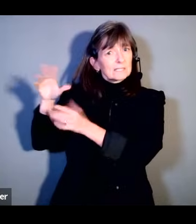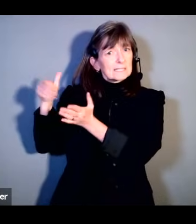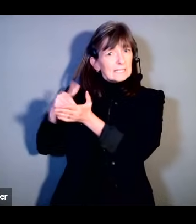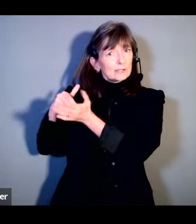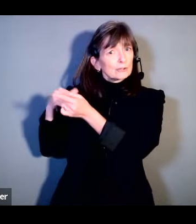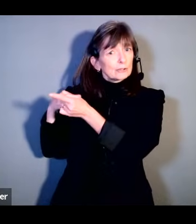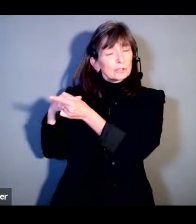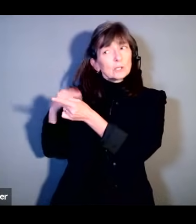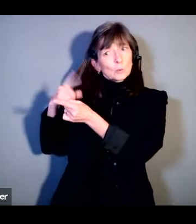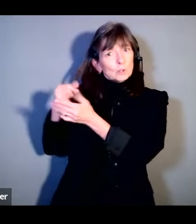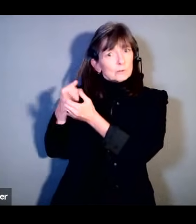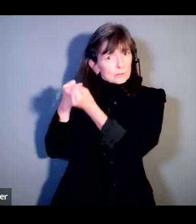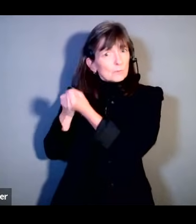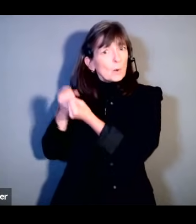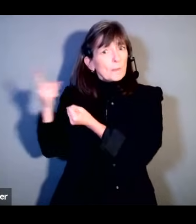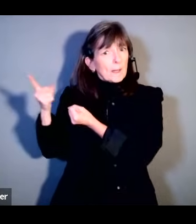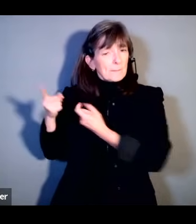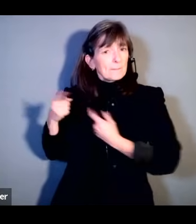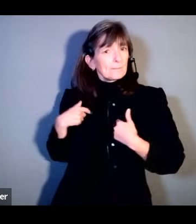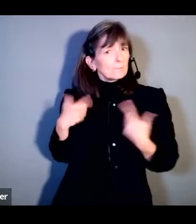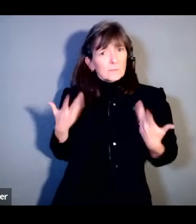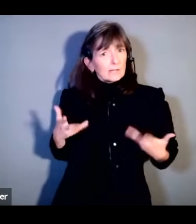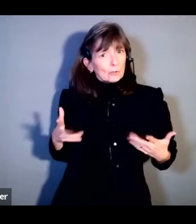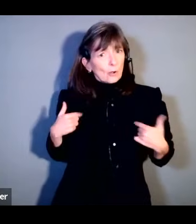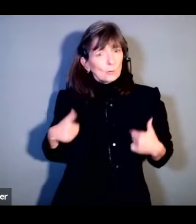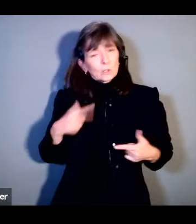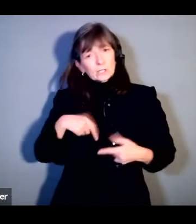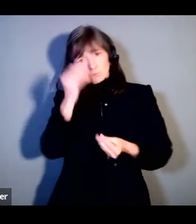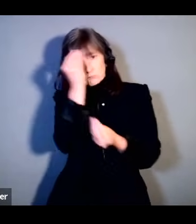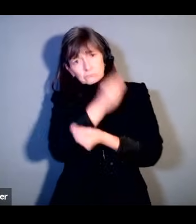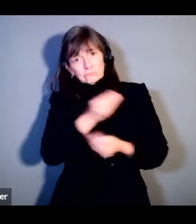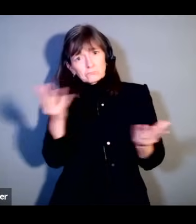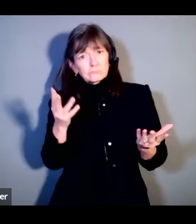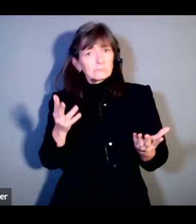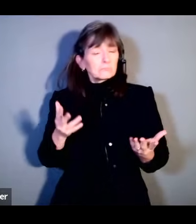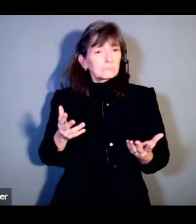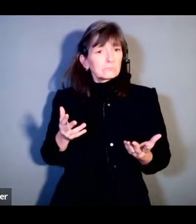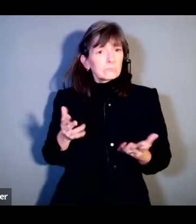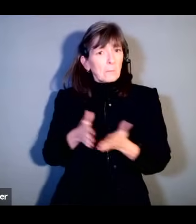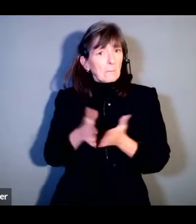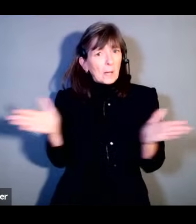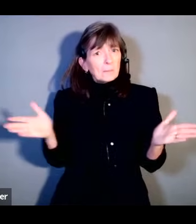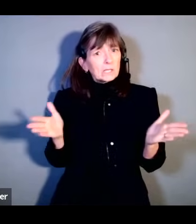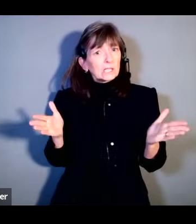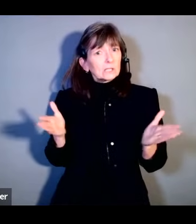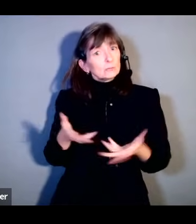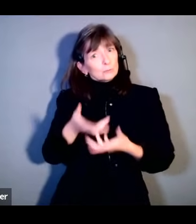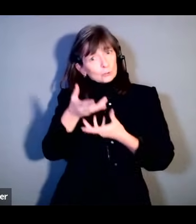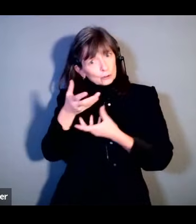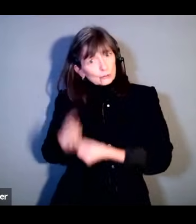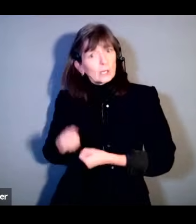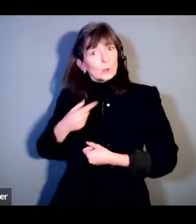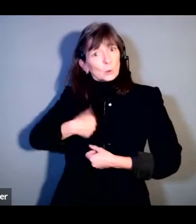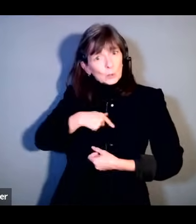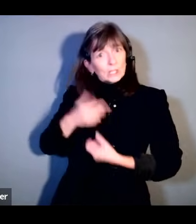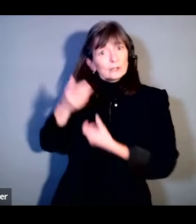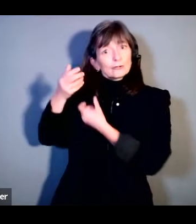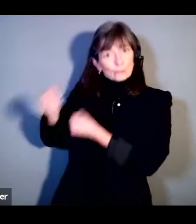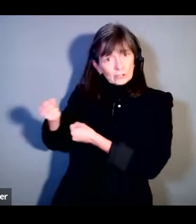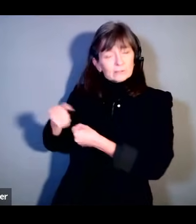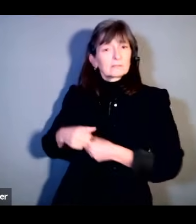direction that NACI was taking with regard to booster vaccinations and really focusing on those groups that need them most and where the evidence supported